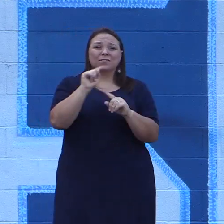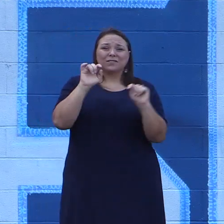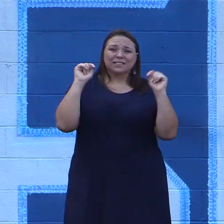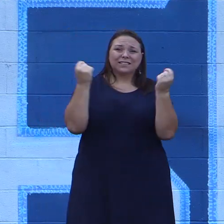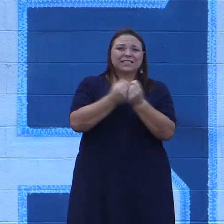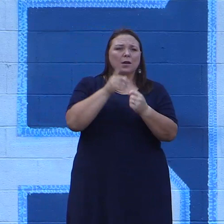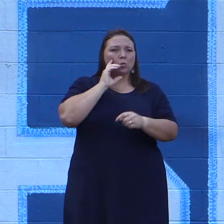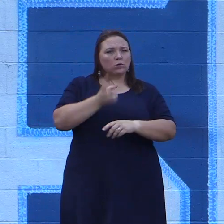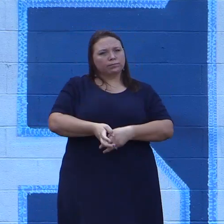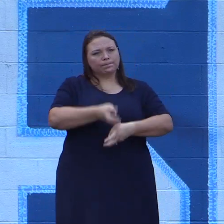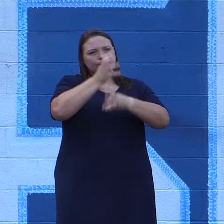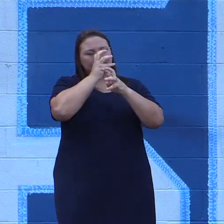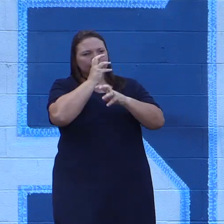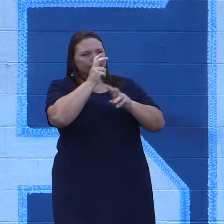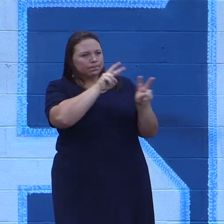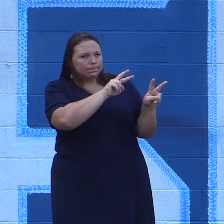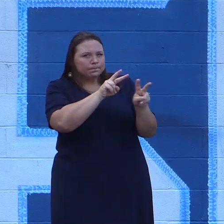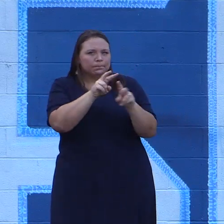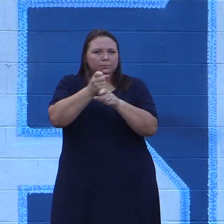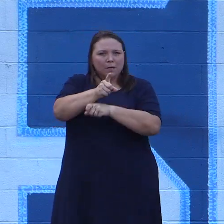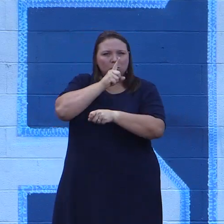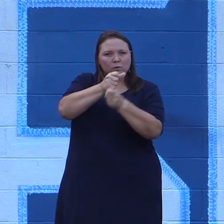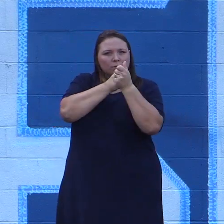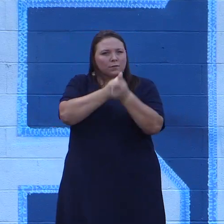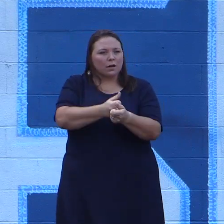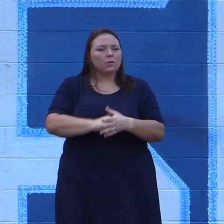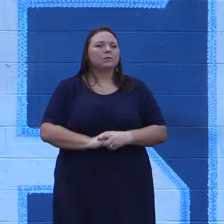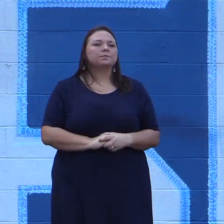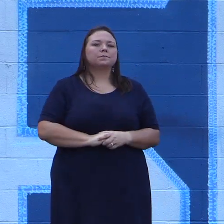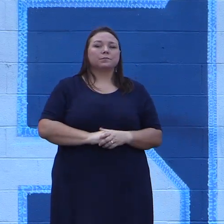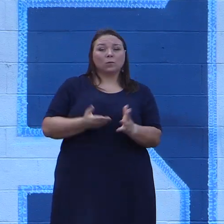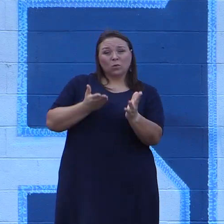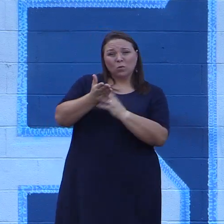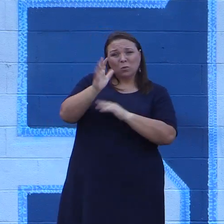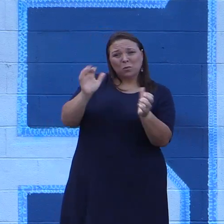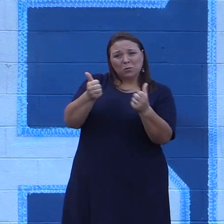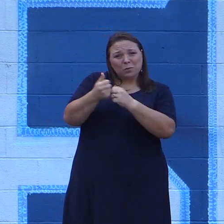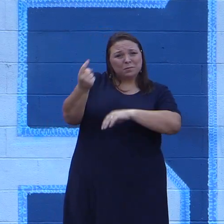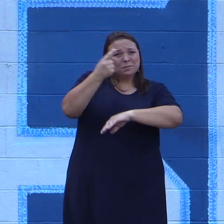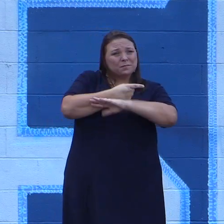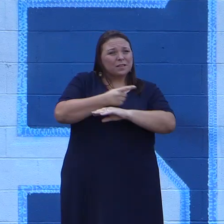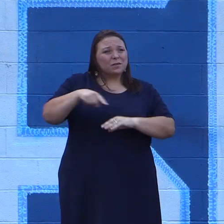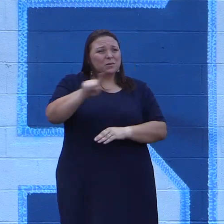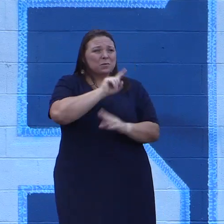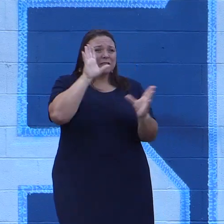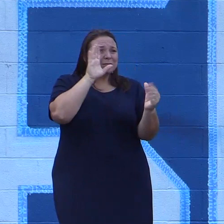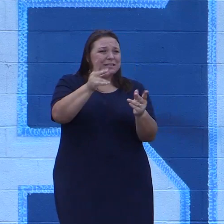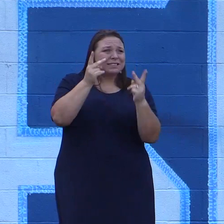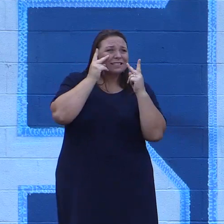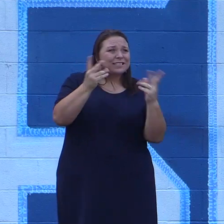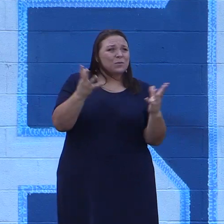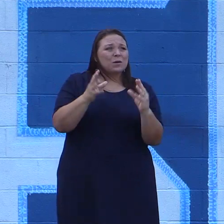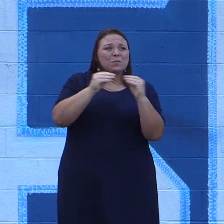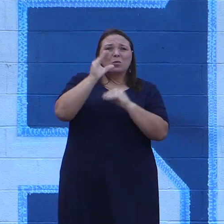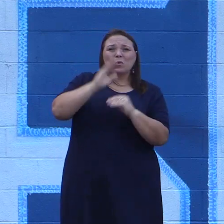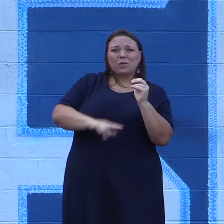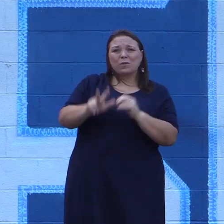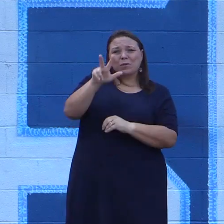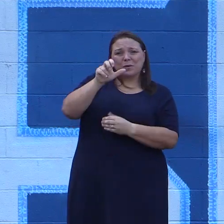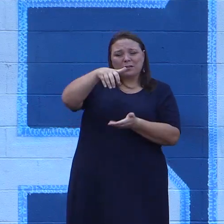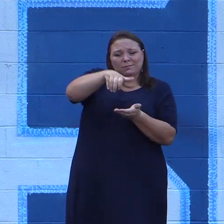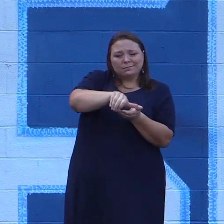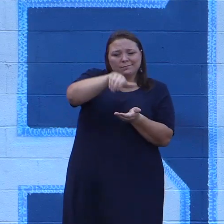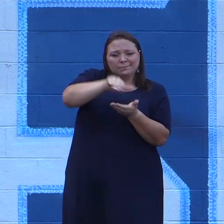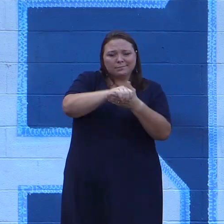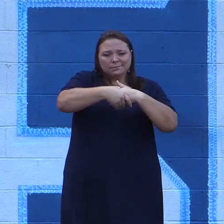strictly enforcing this policy. During the game day experience, fans can expect to see over 300 hand sanitizing stations